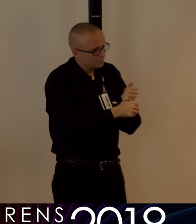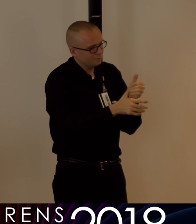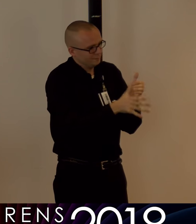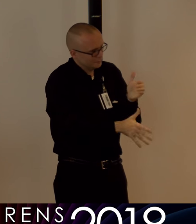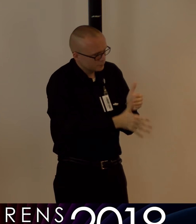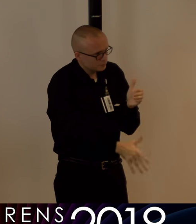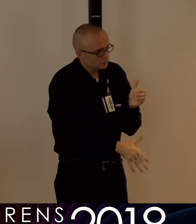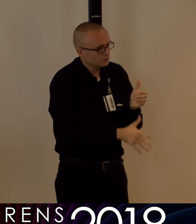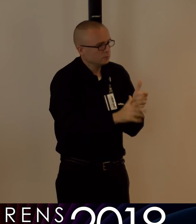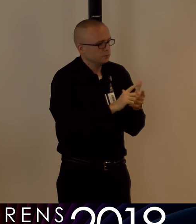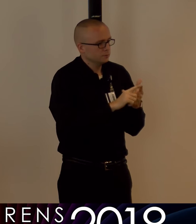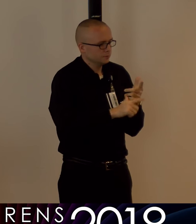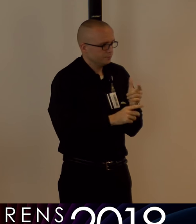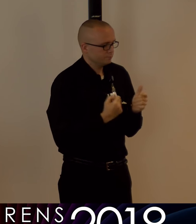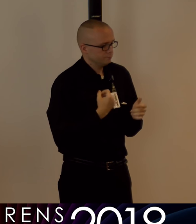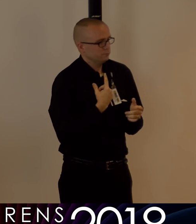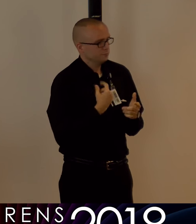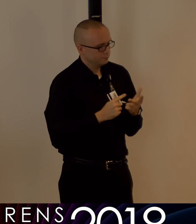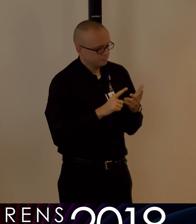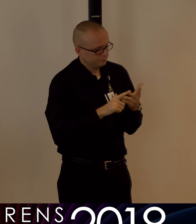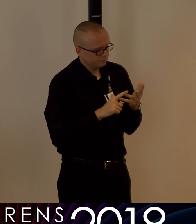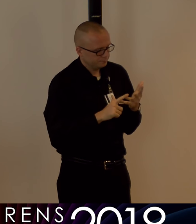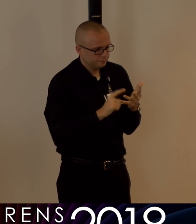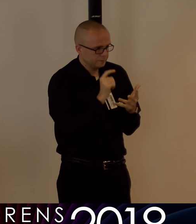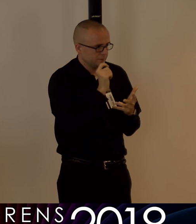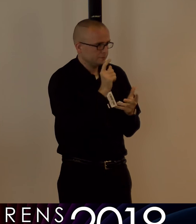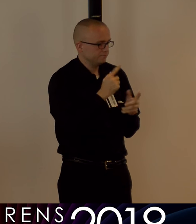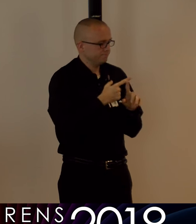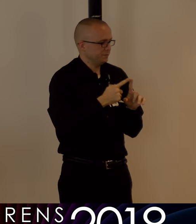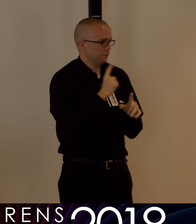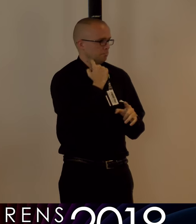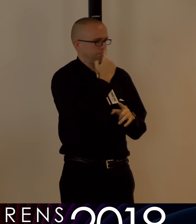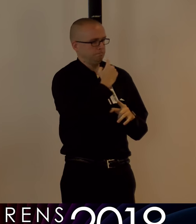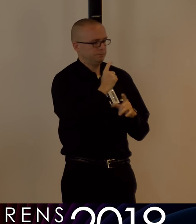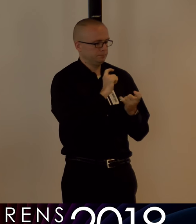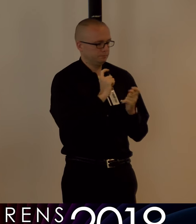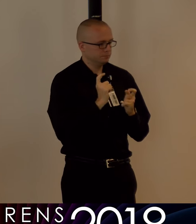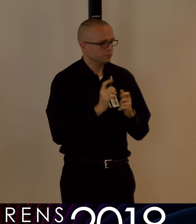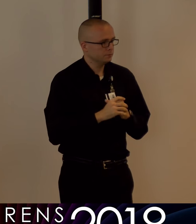diarrhea, reflux, malrotation, yep, yeah.